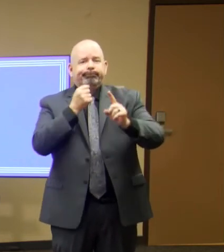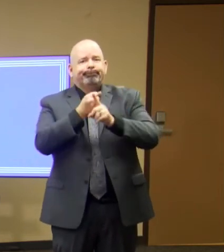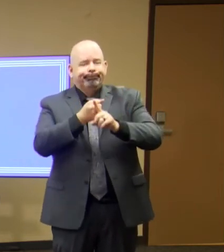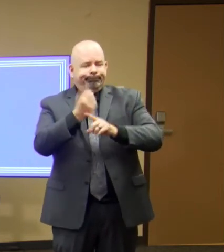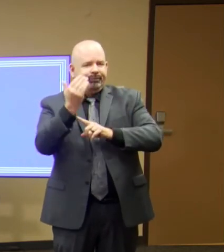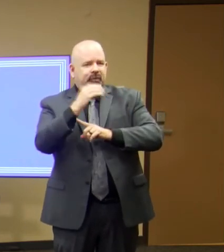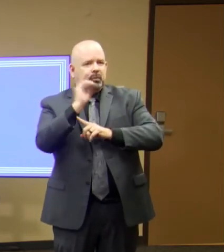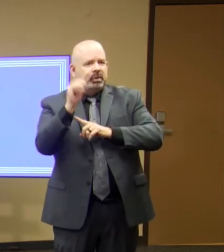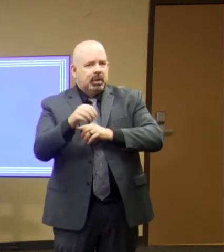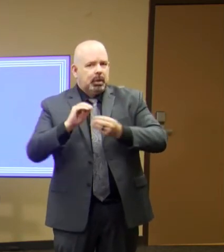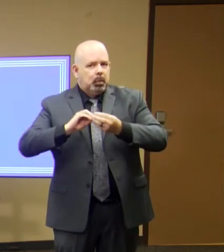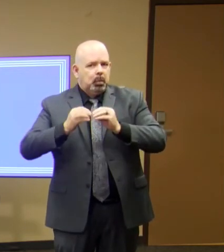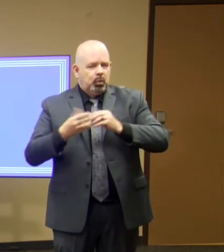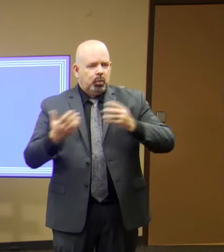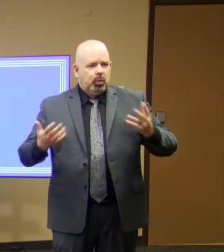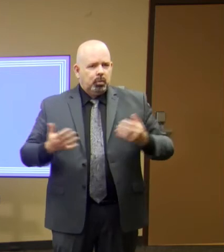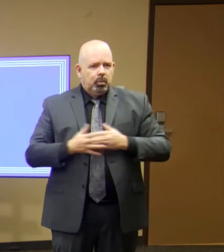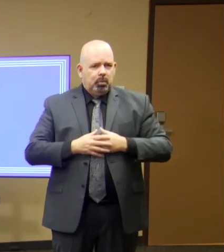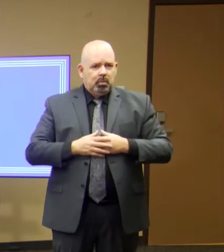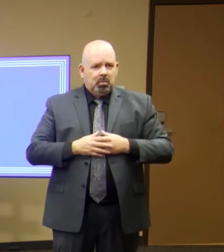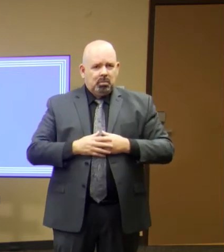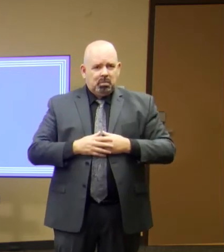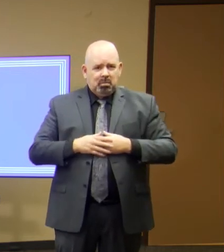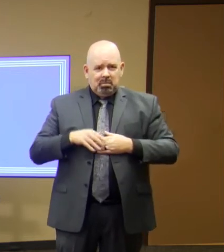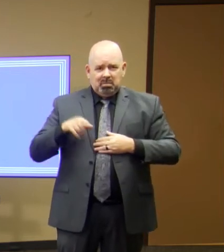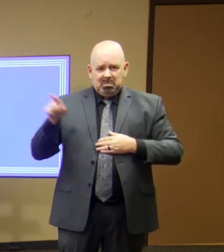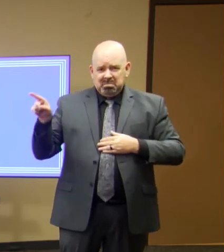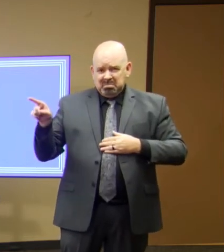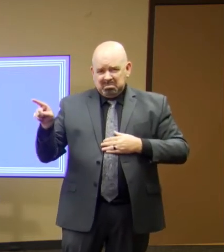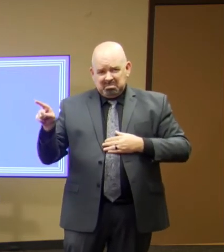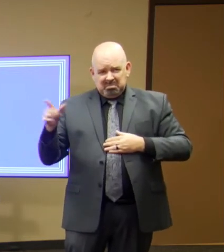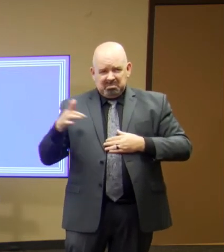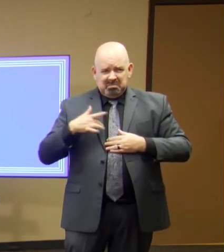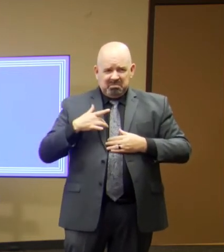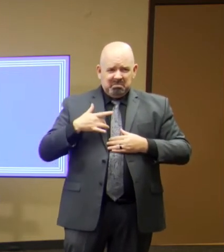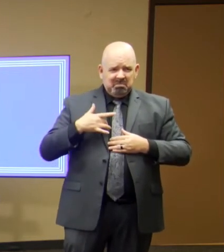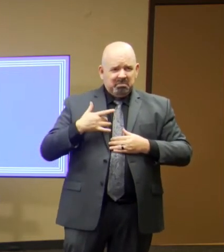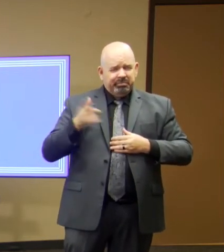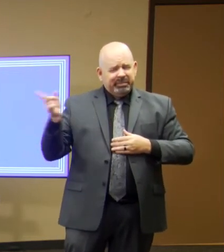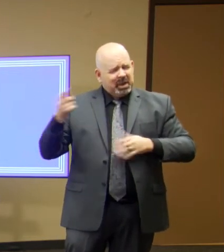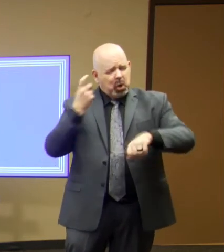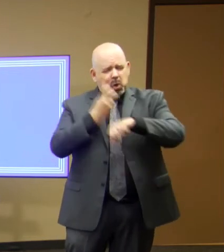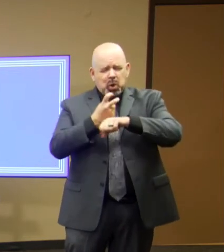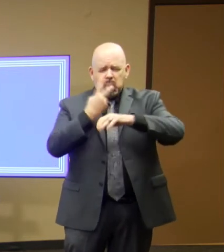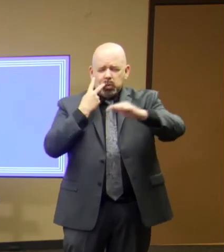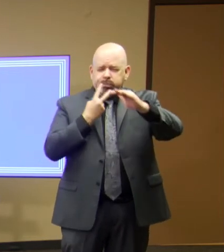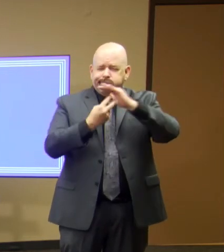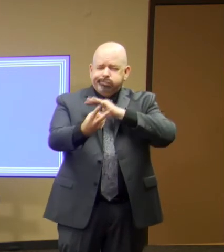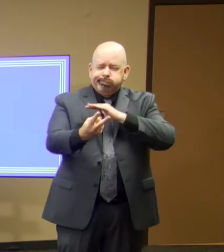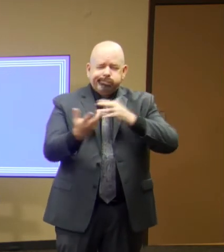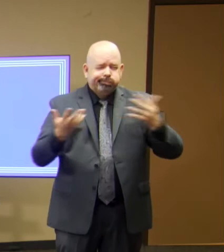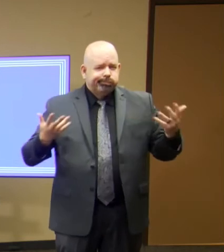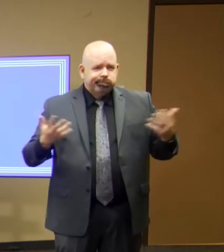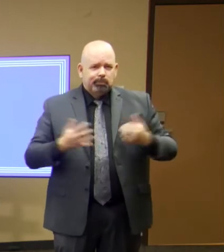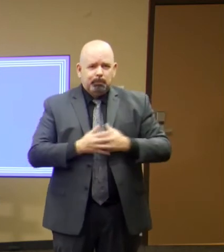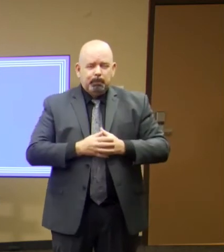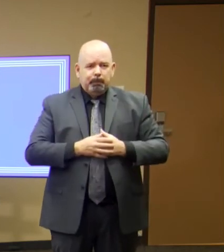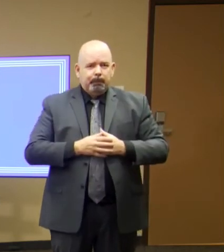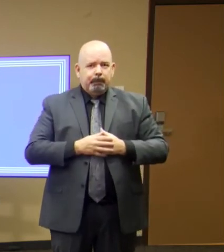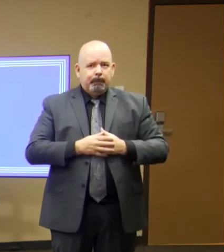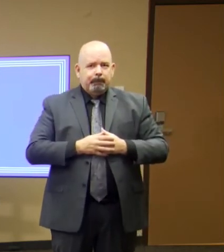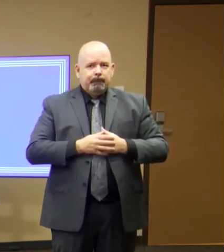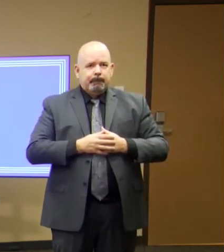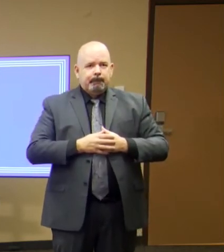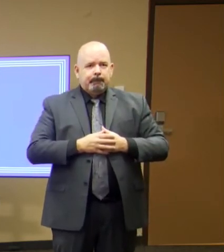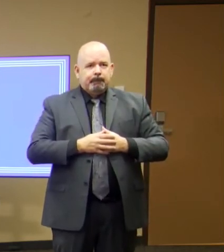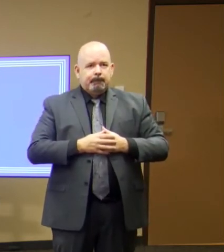that 7 to 10 days? Do you know? It's hard to say for that Yeah. particular metric. You know, I'd have to, I probably should defer